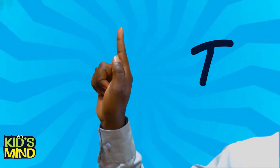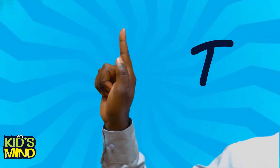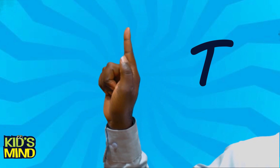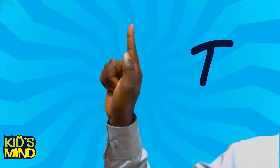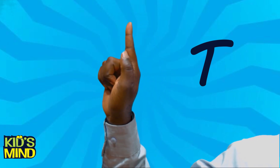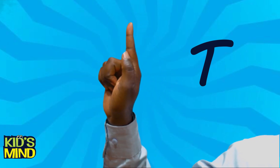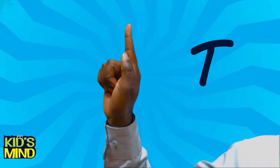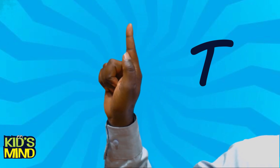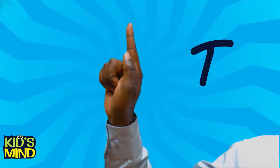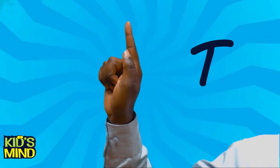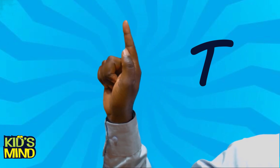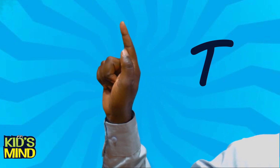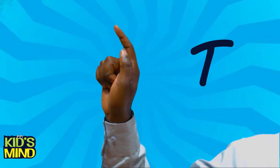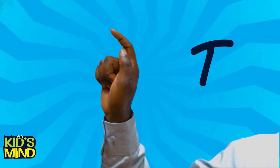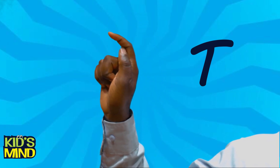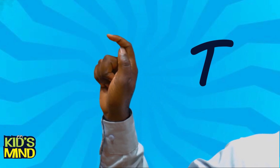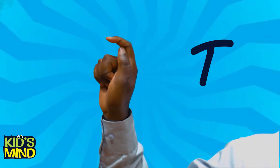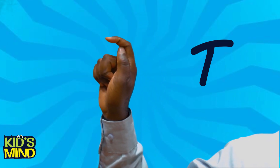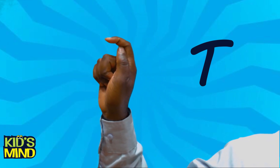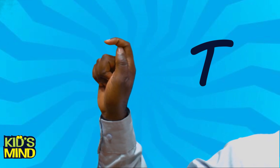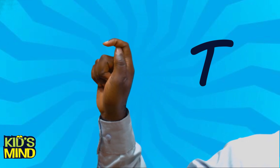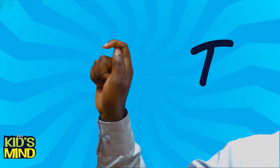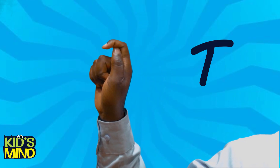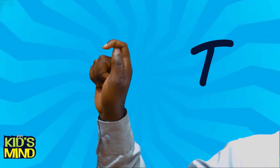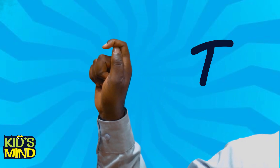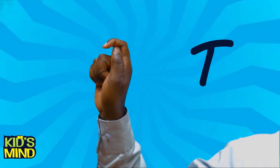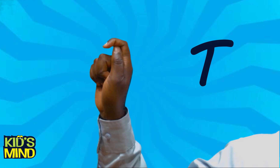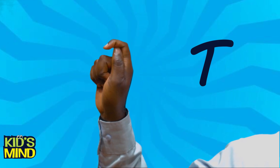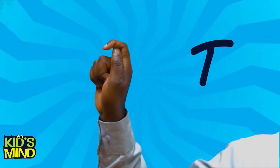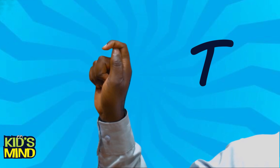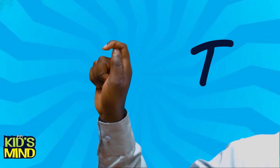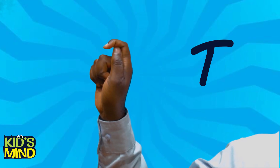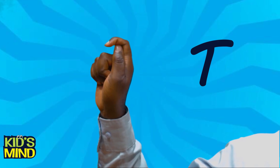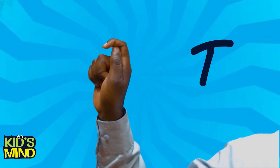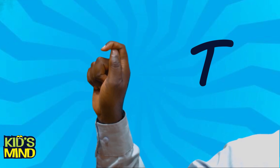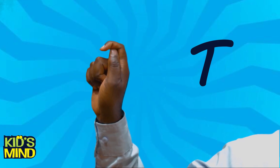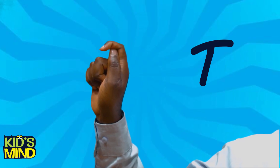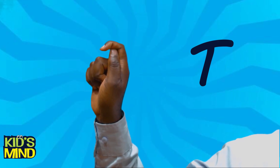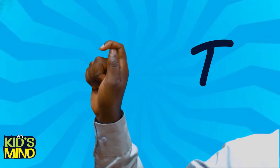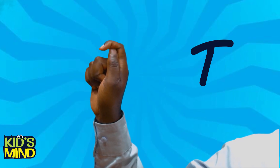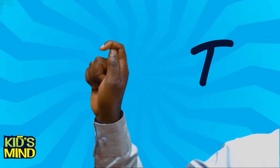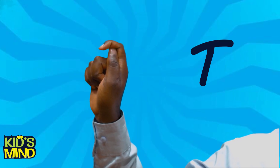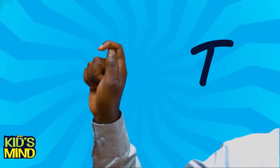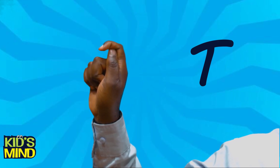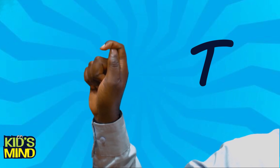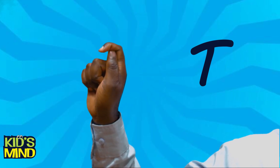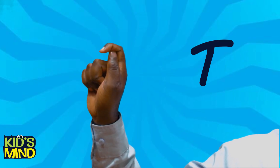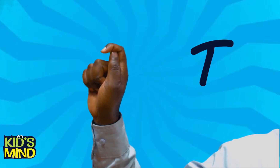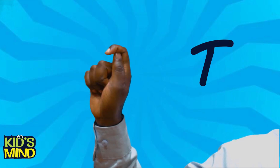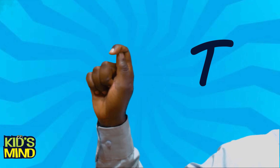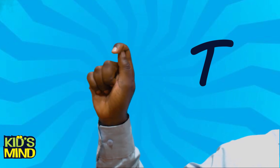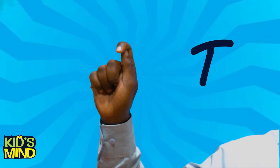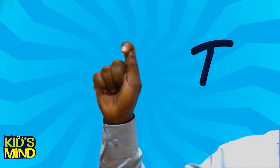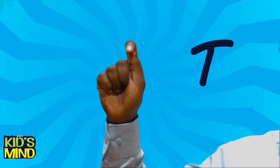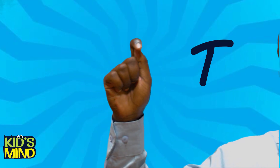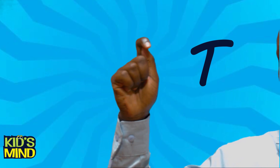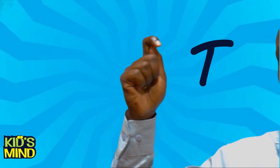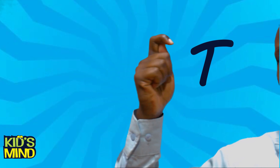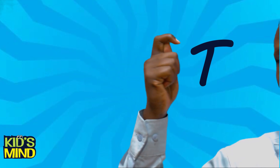finger like this. Then you put the extended index finger on top of the thumb finger. Then you